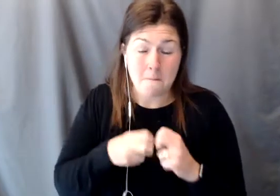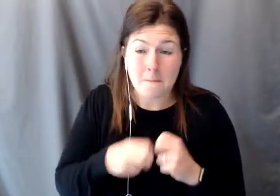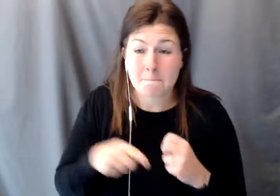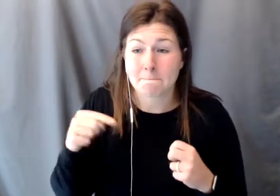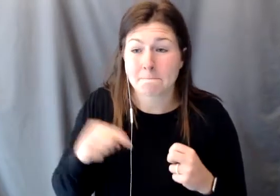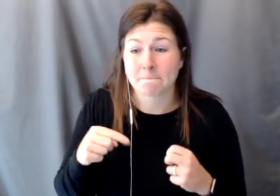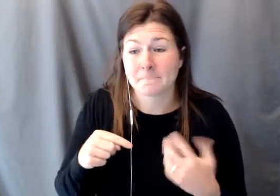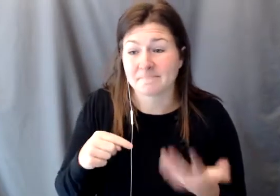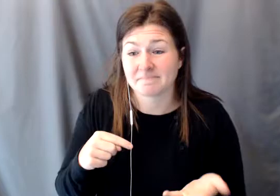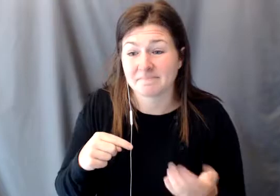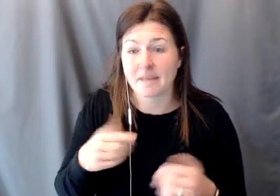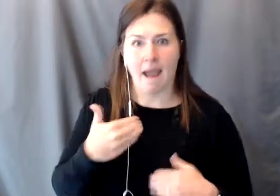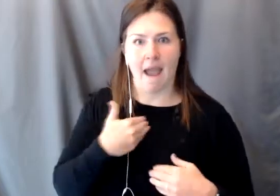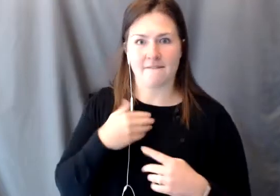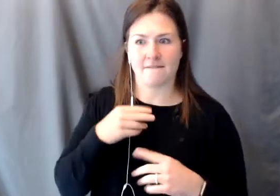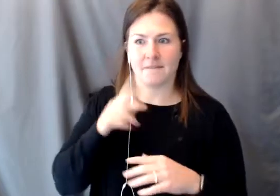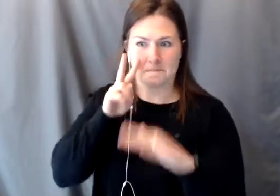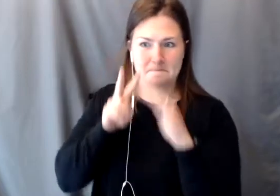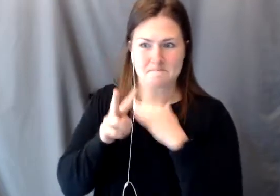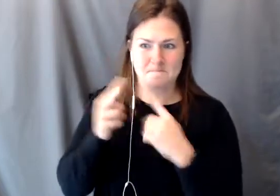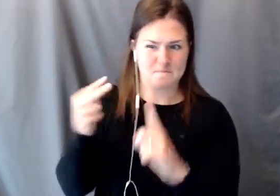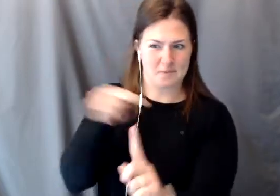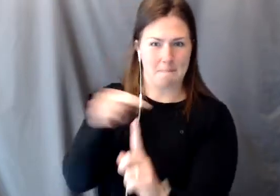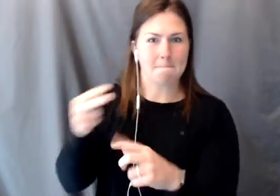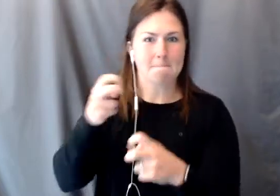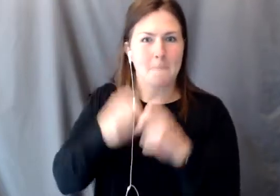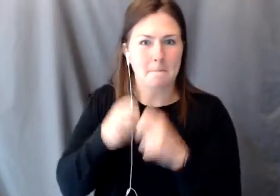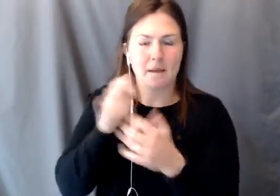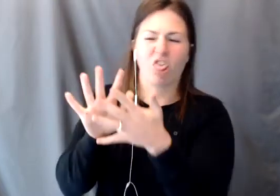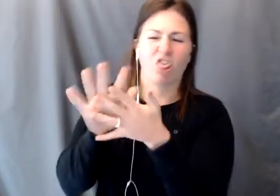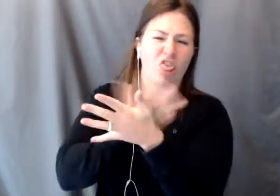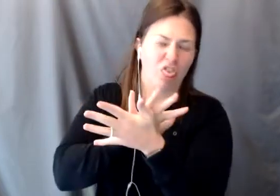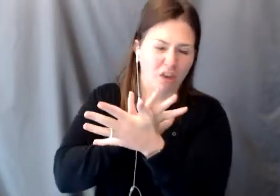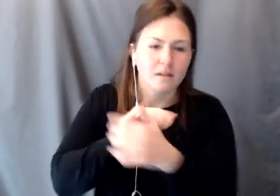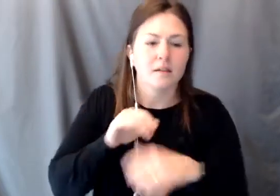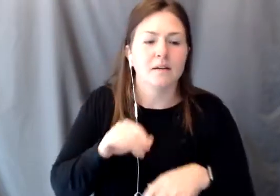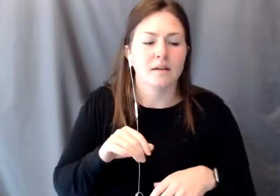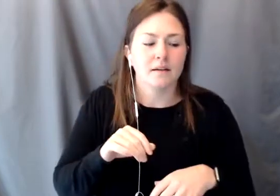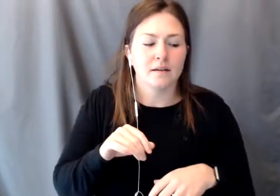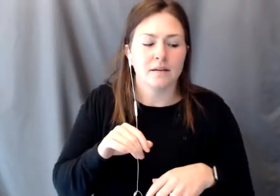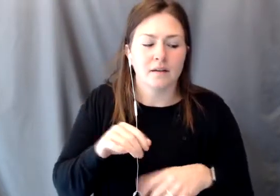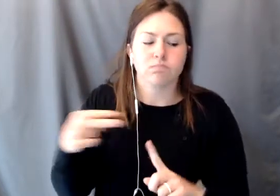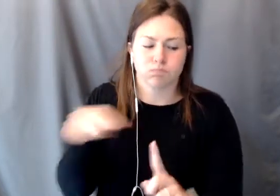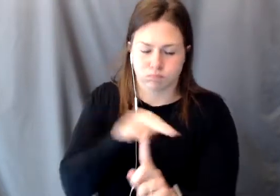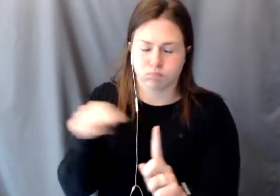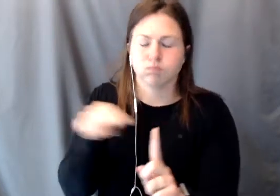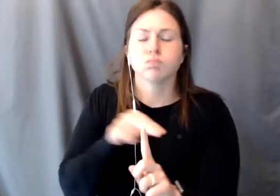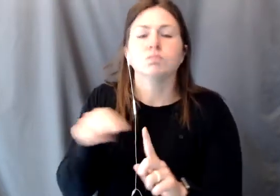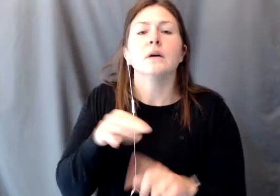a perception problem. And I've been listening to Clancy's talk on disease of perception. And, that tape